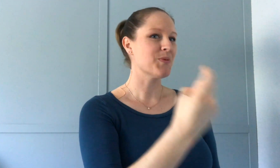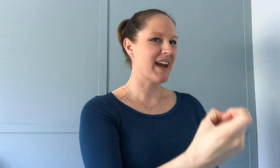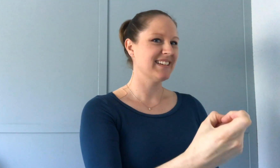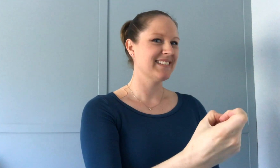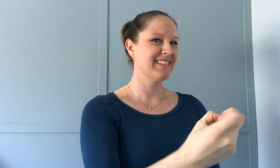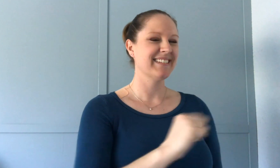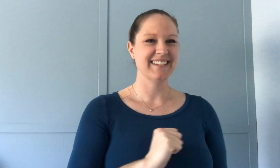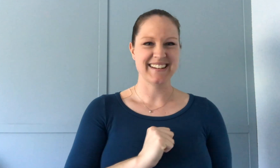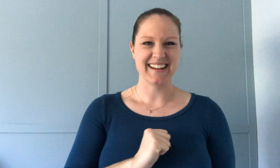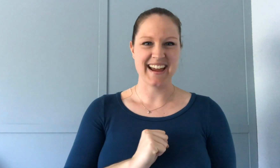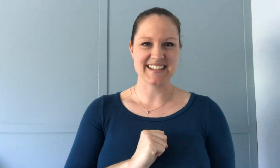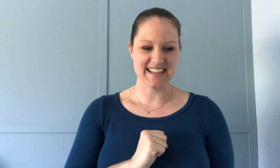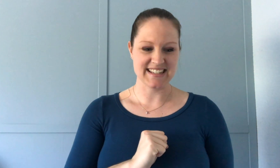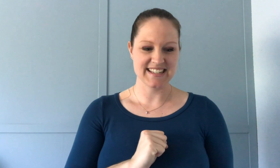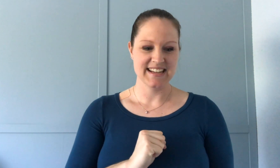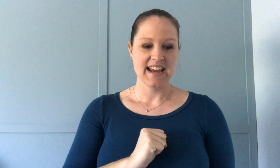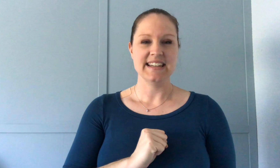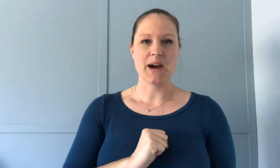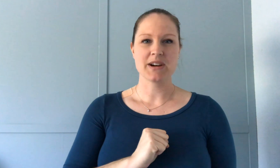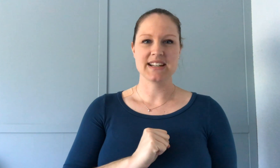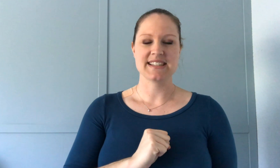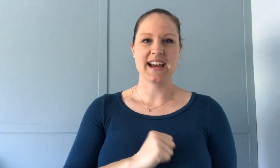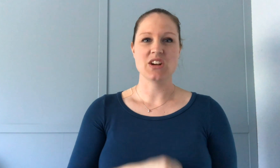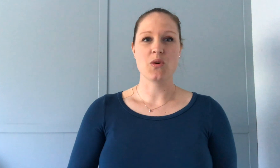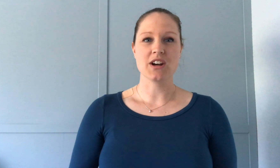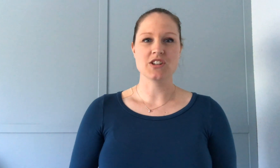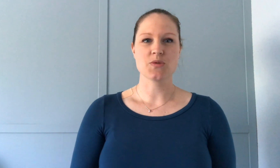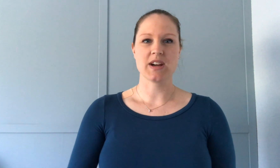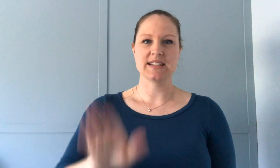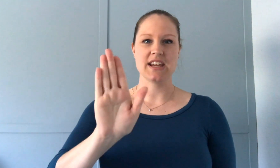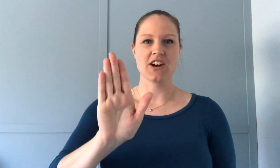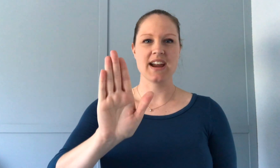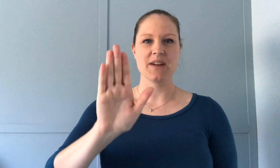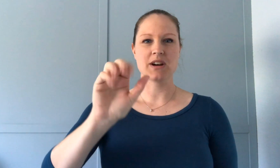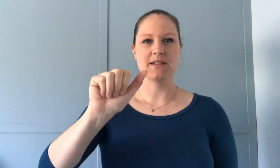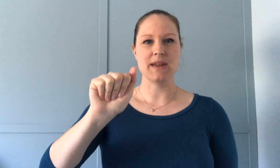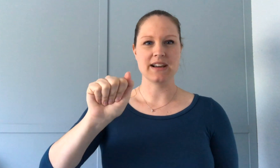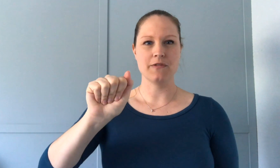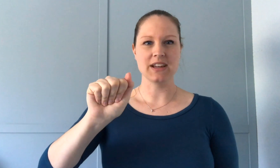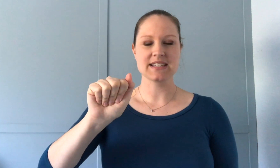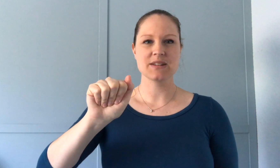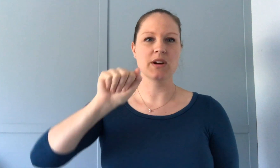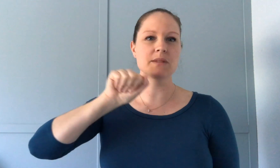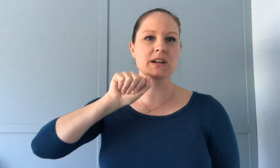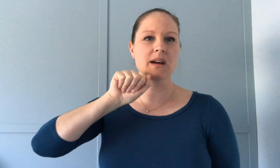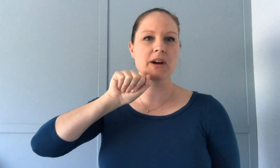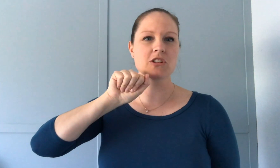red. Excellent. Now we're going to sign orange. We're going to take our hand, we're going to make a fist. We're going to put it up by our chin